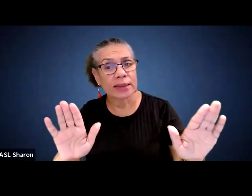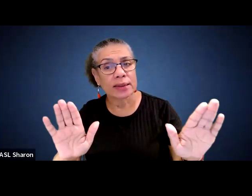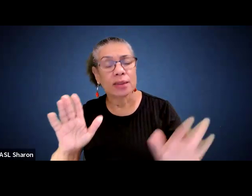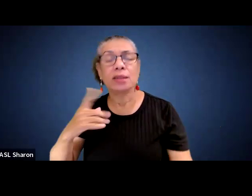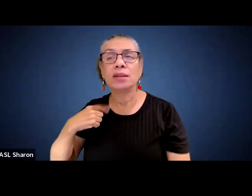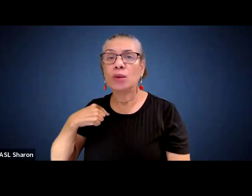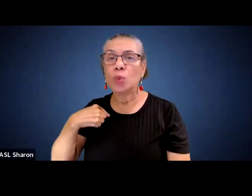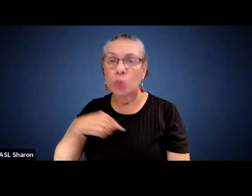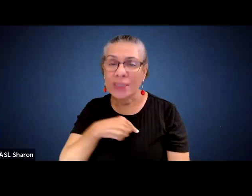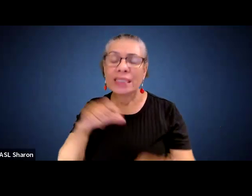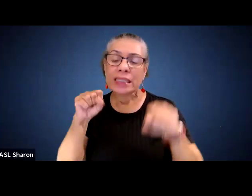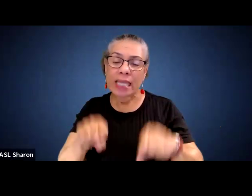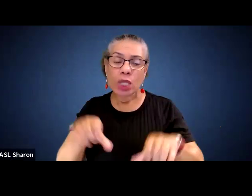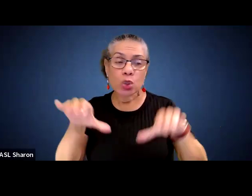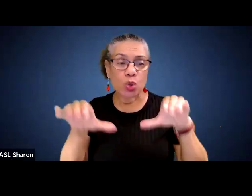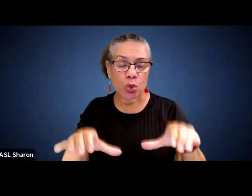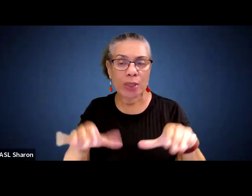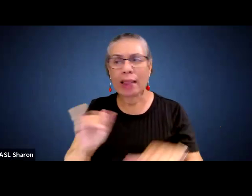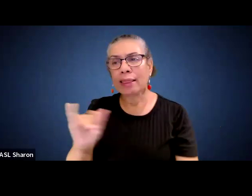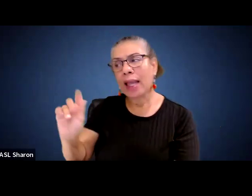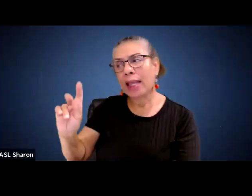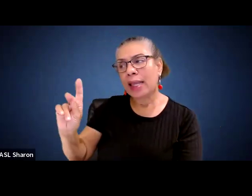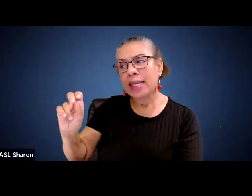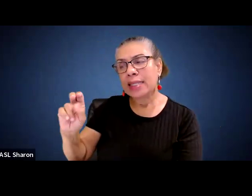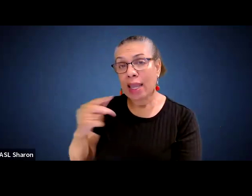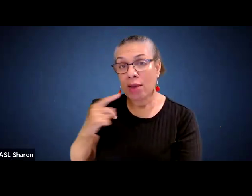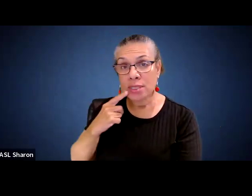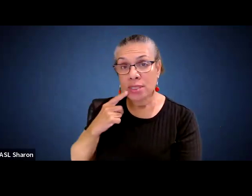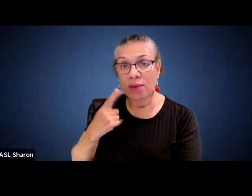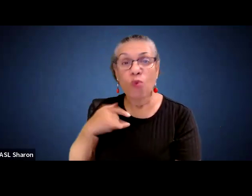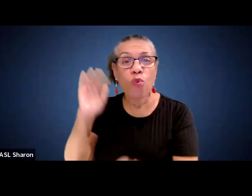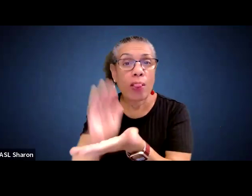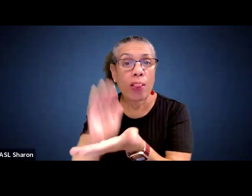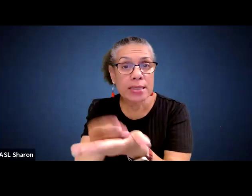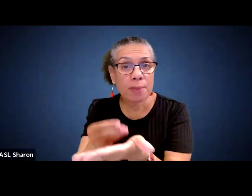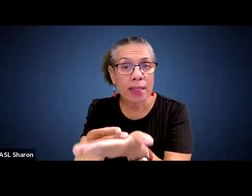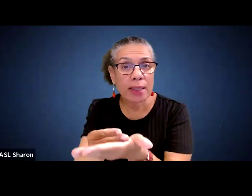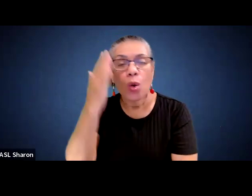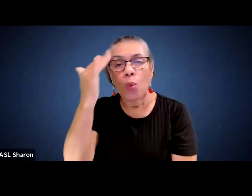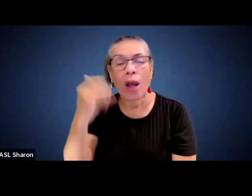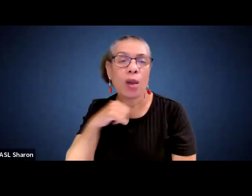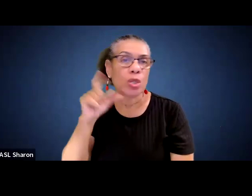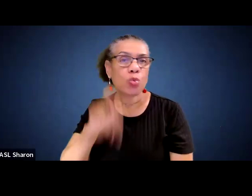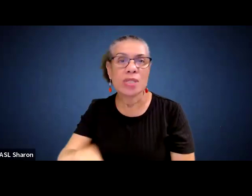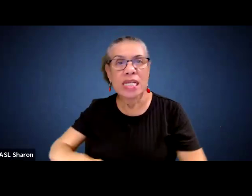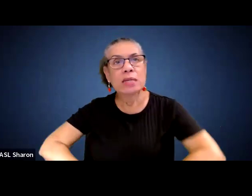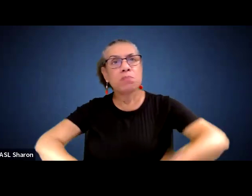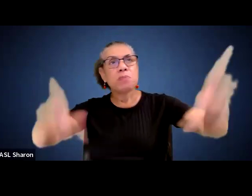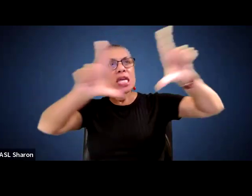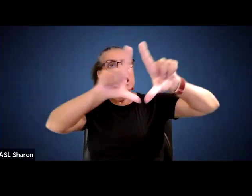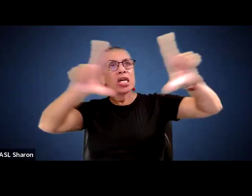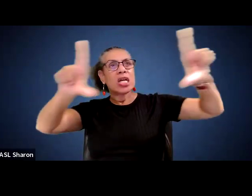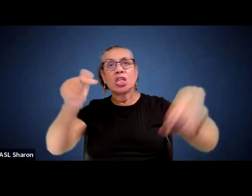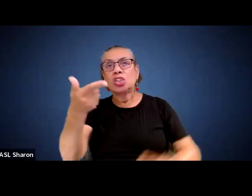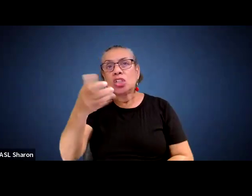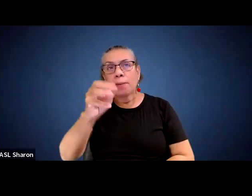We can do it, as Karen said, for a lot less money because we don't need a jumbotron. We don't need a beer